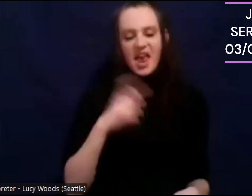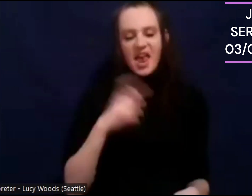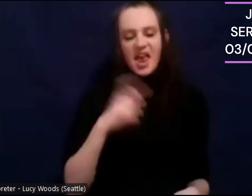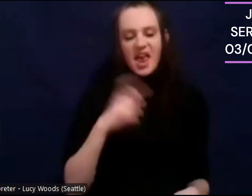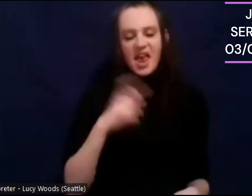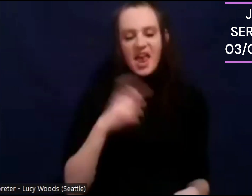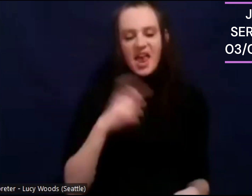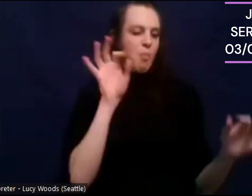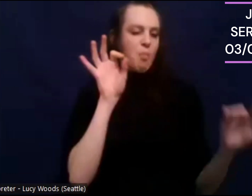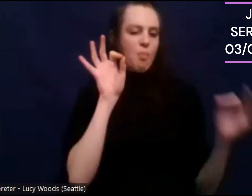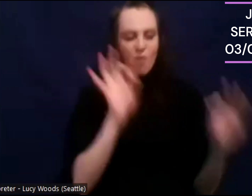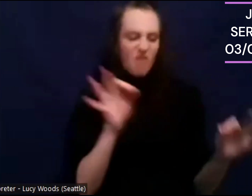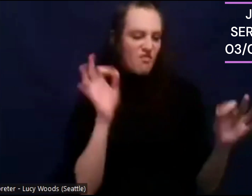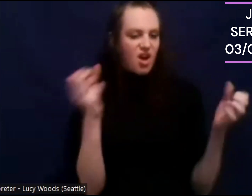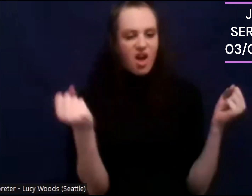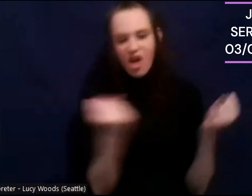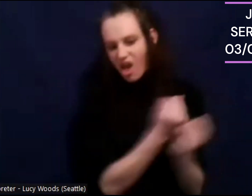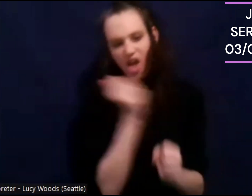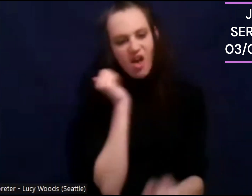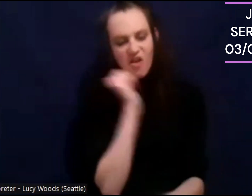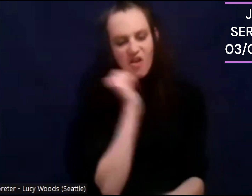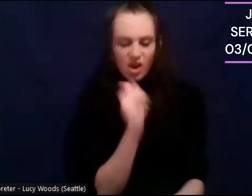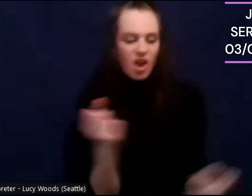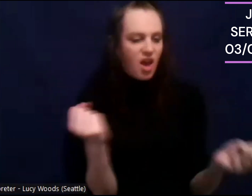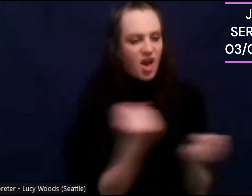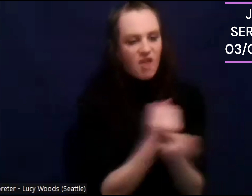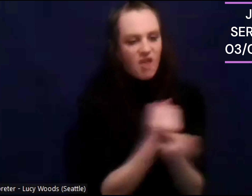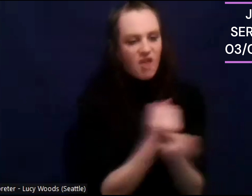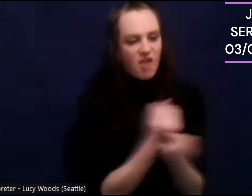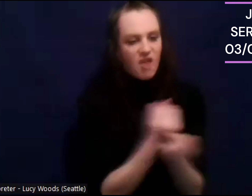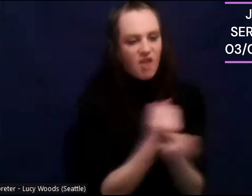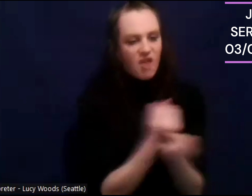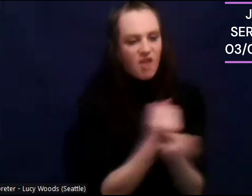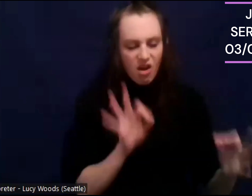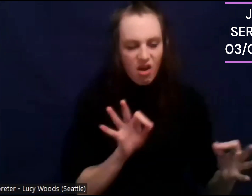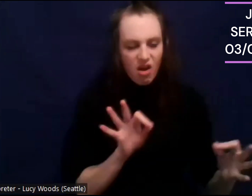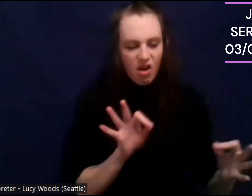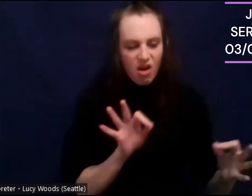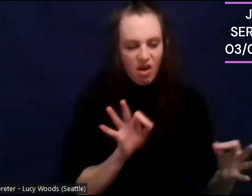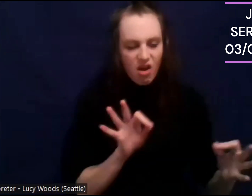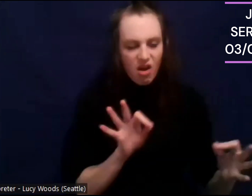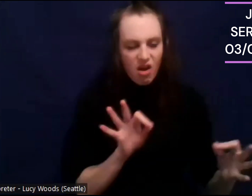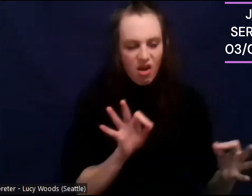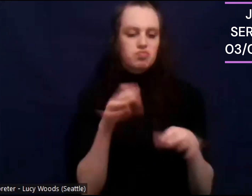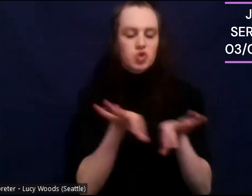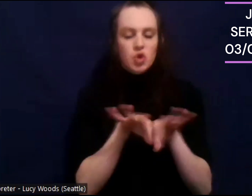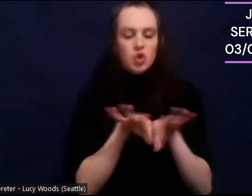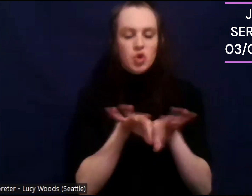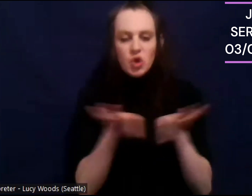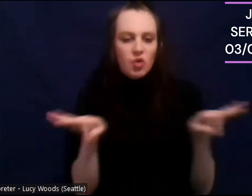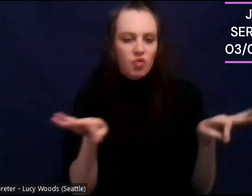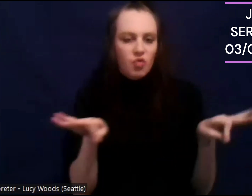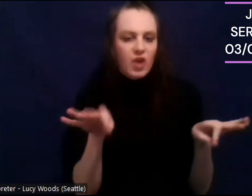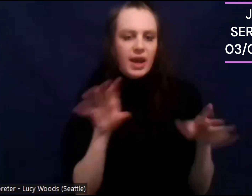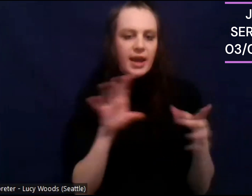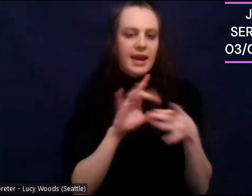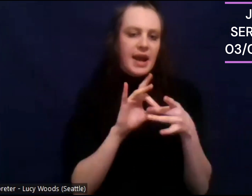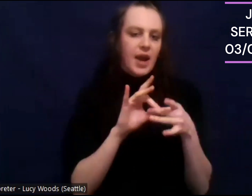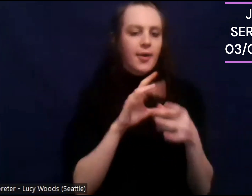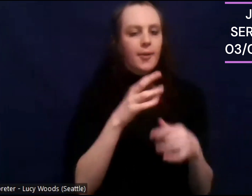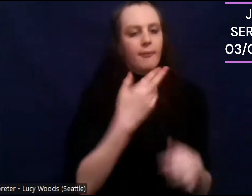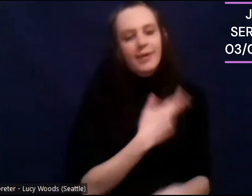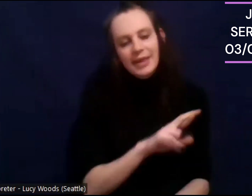I need to have a friggin' degree in theology to be able to truly do the third step and all